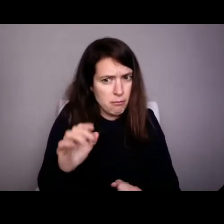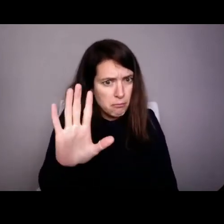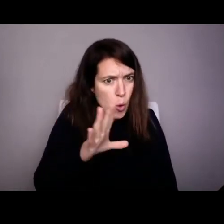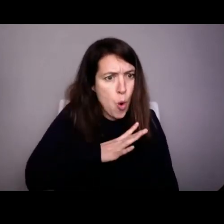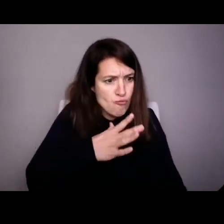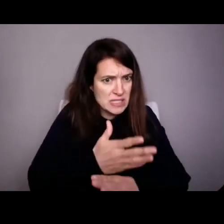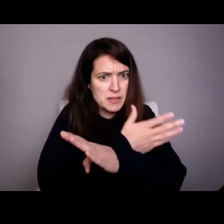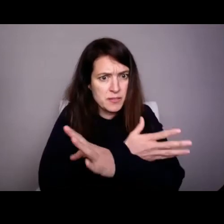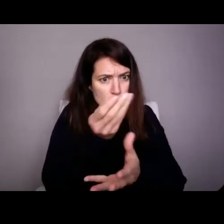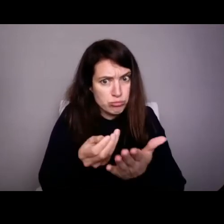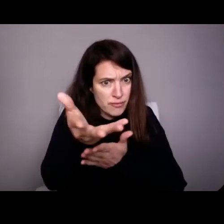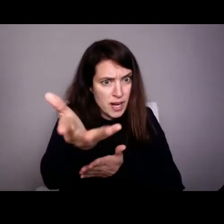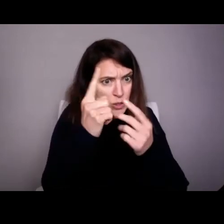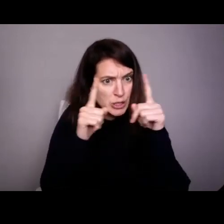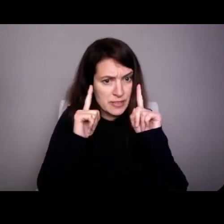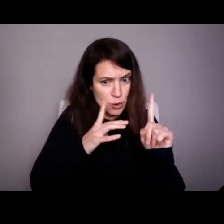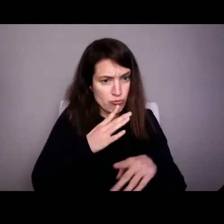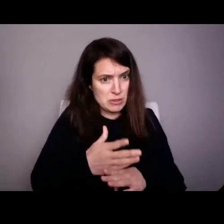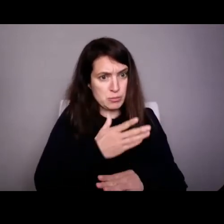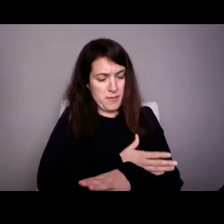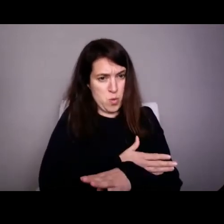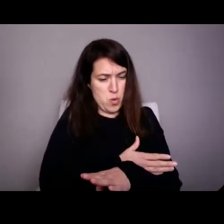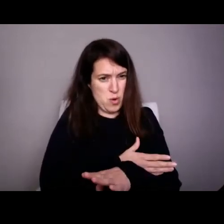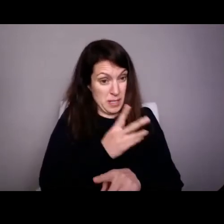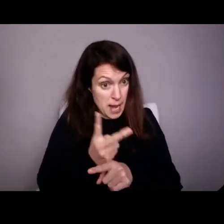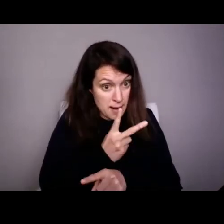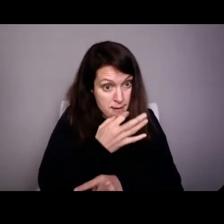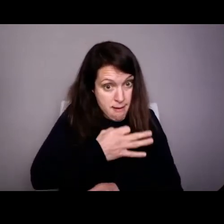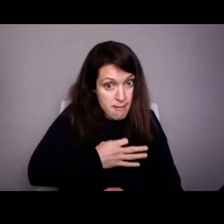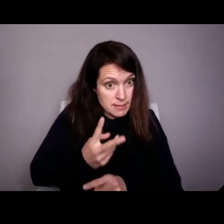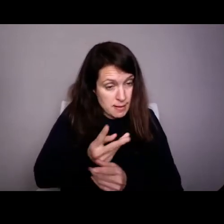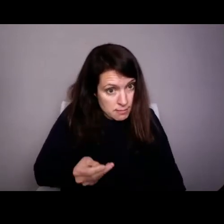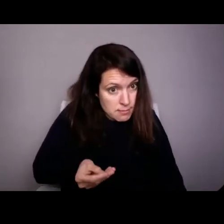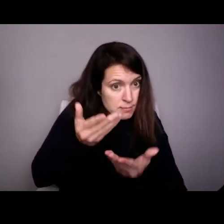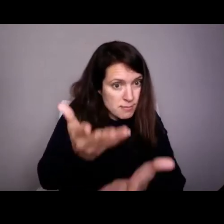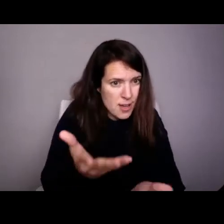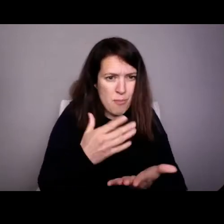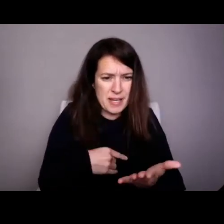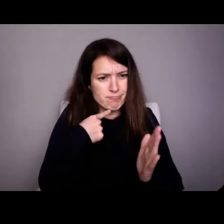this evidence to the university, stating their disability and their disclosure.